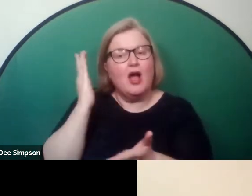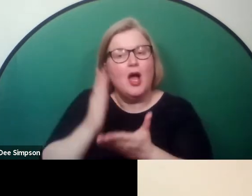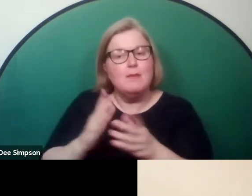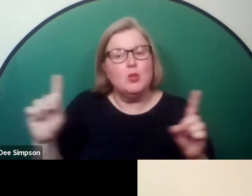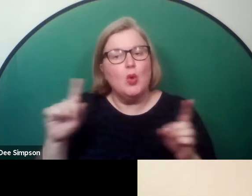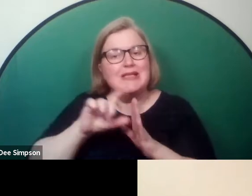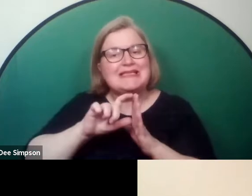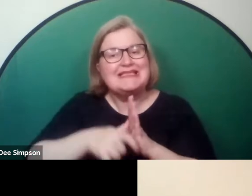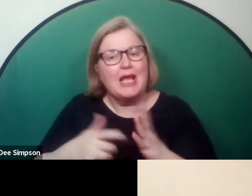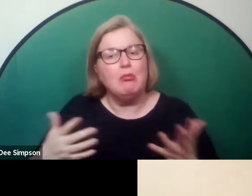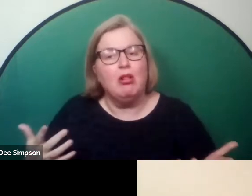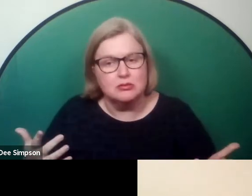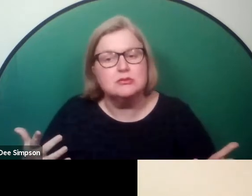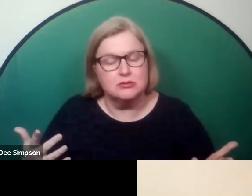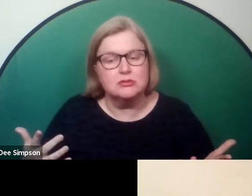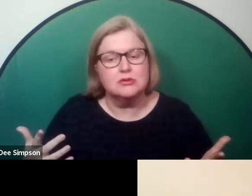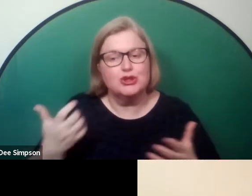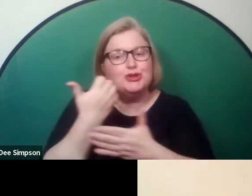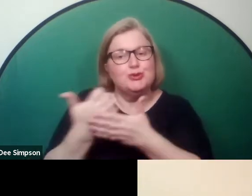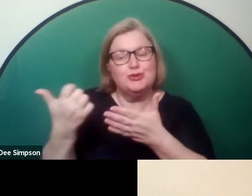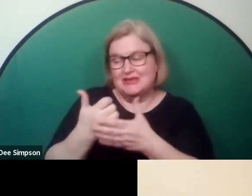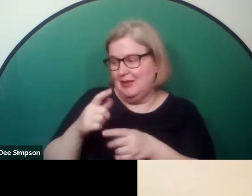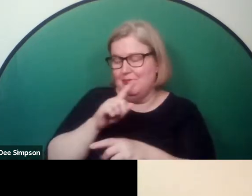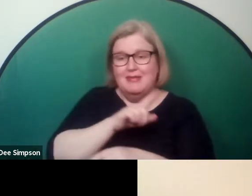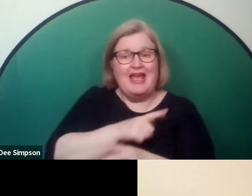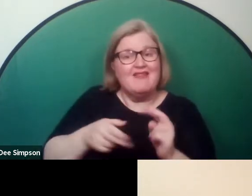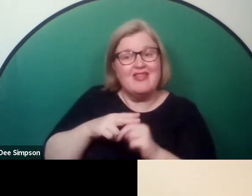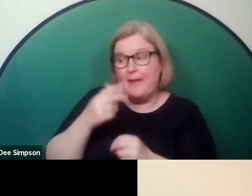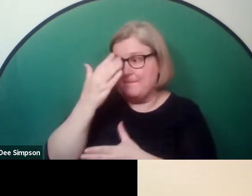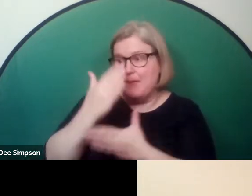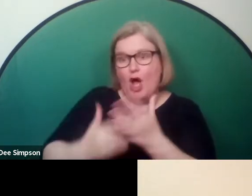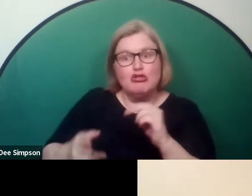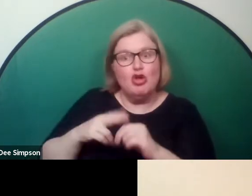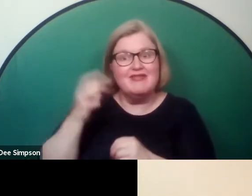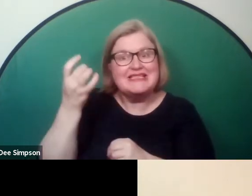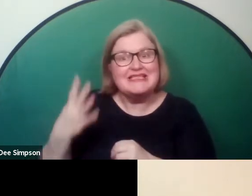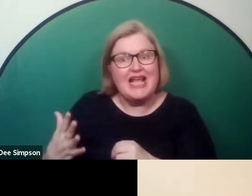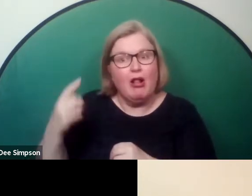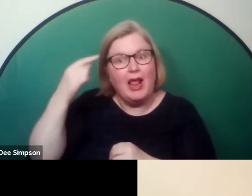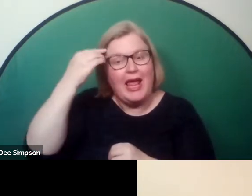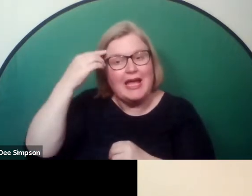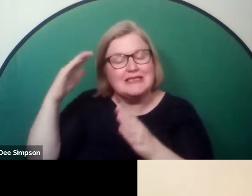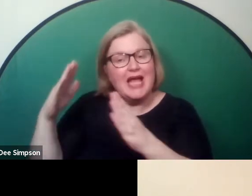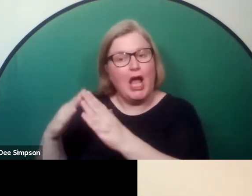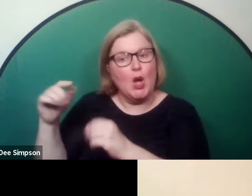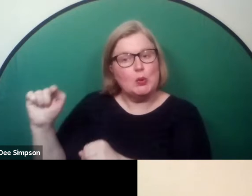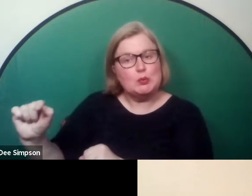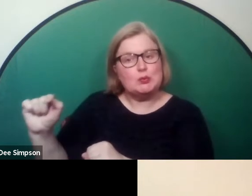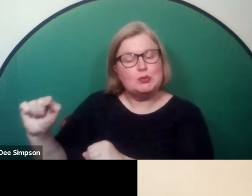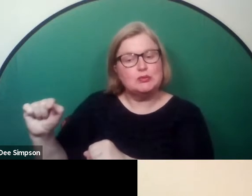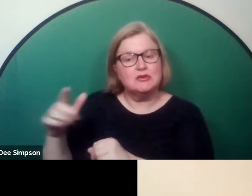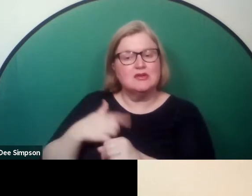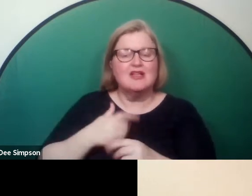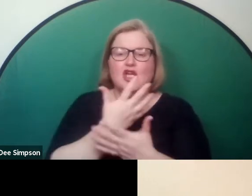as part of single-headed households. Water stress creates a lot of issues and a lot of